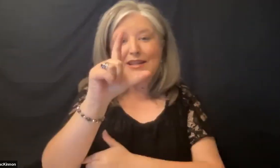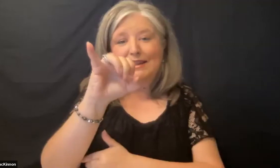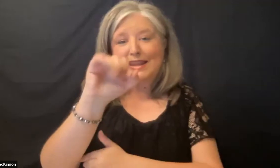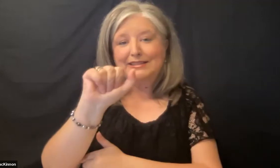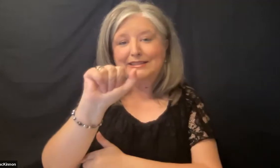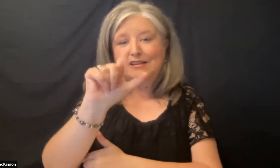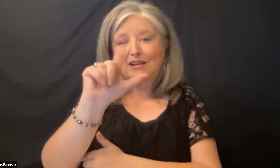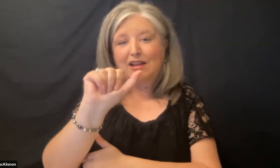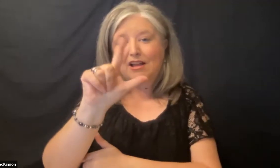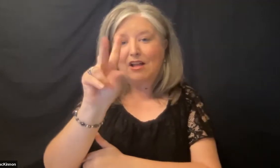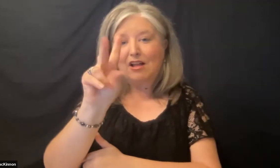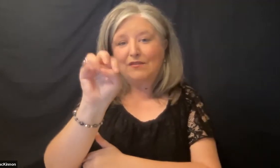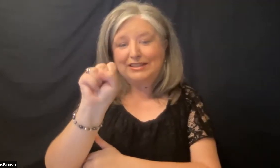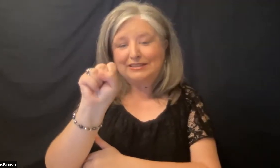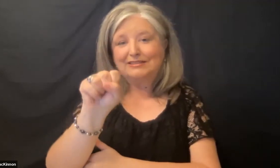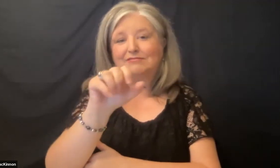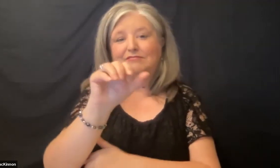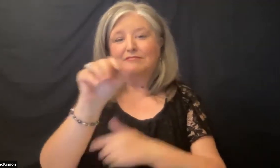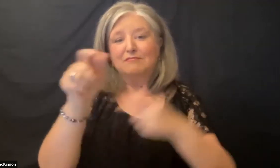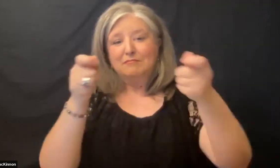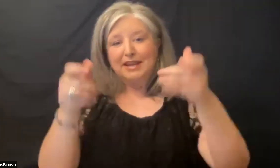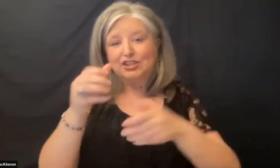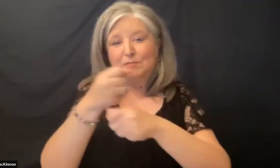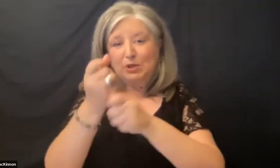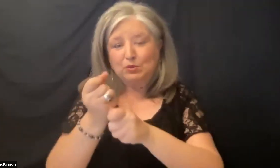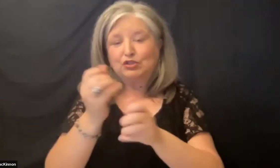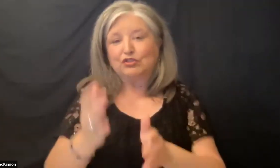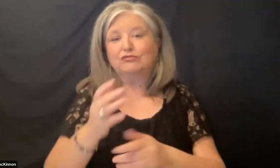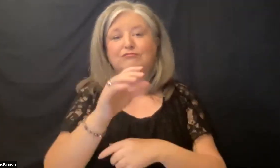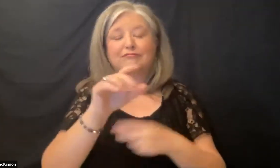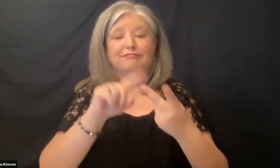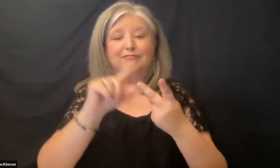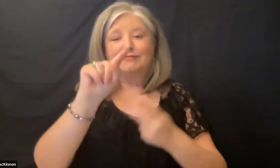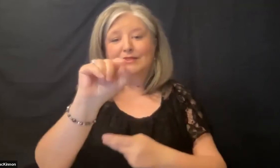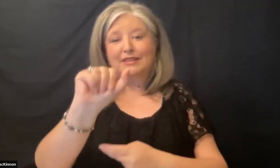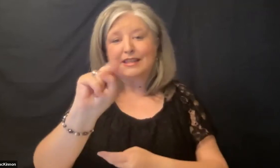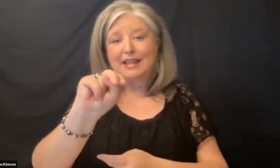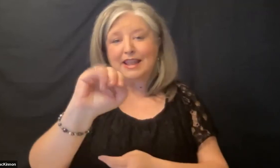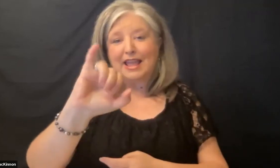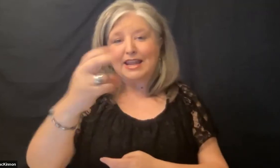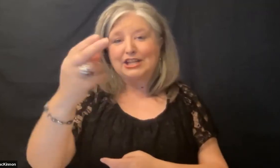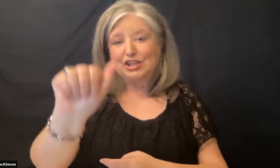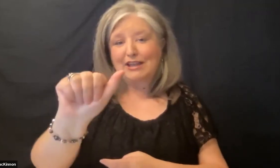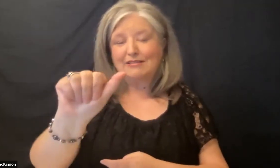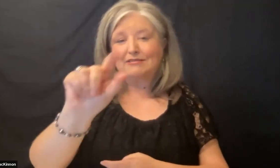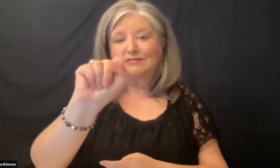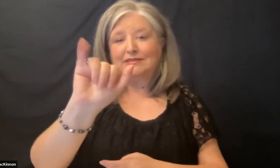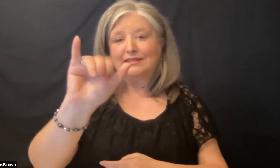tonight. A huge thank you to Lisa Elves, managing producer, and Tanisha